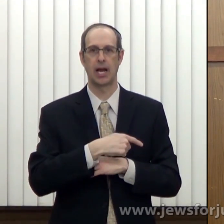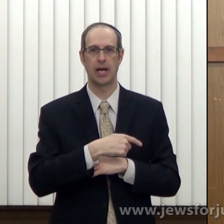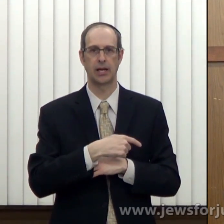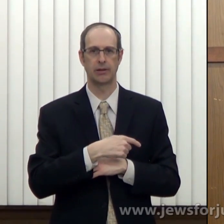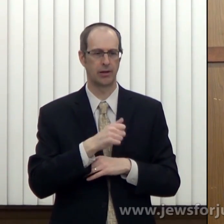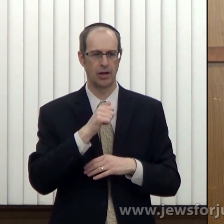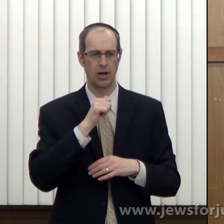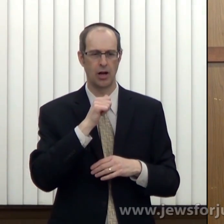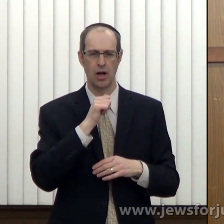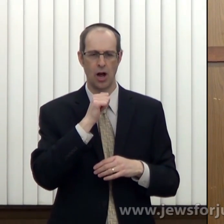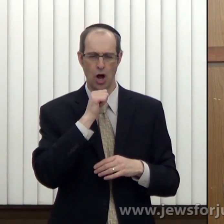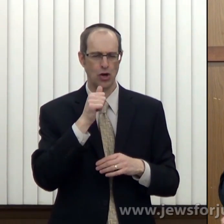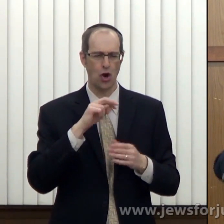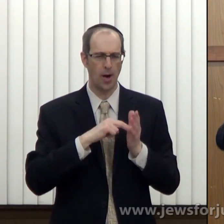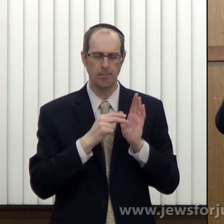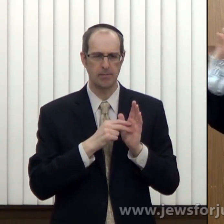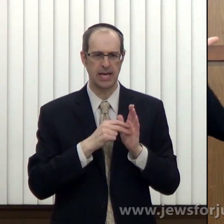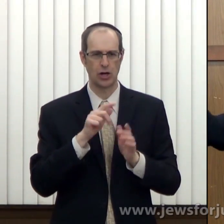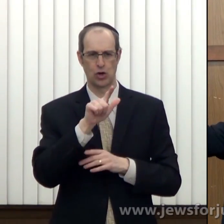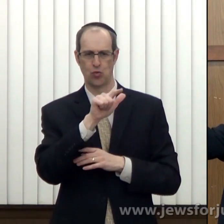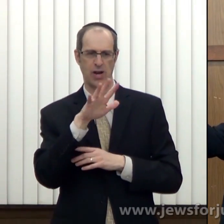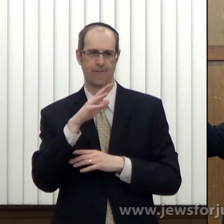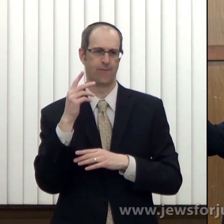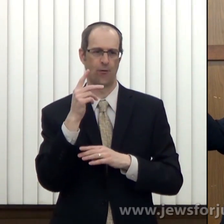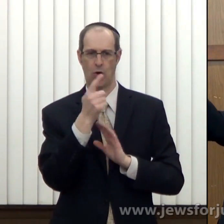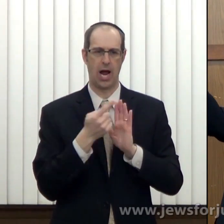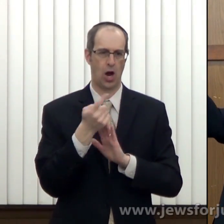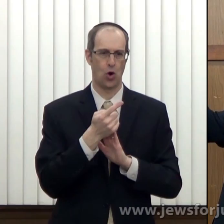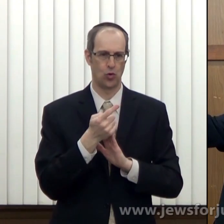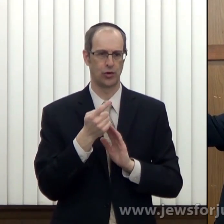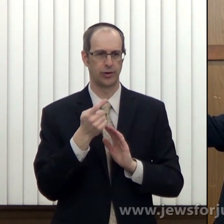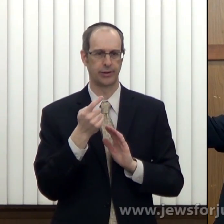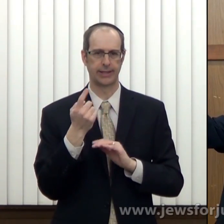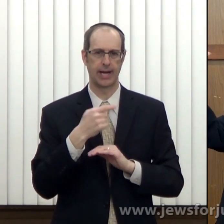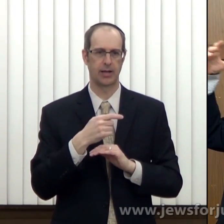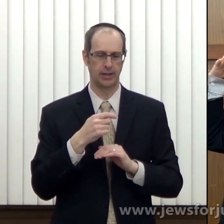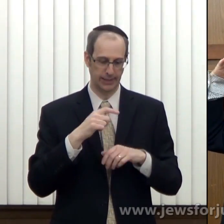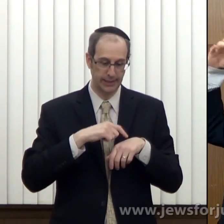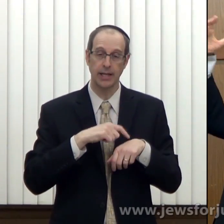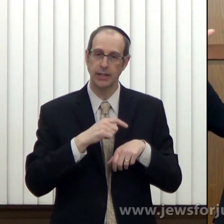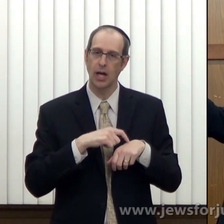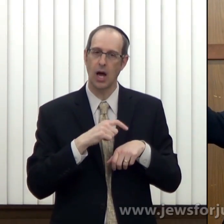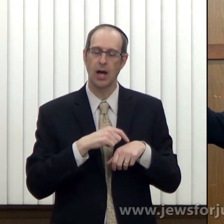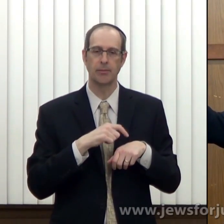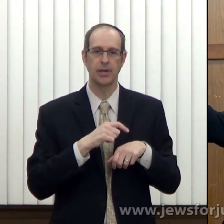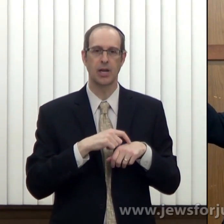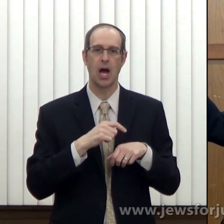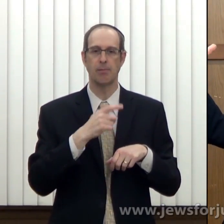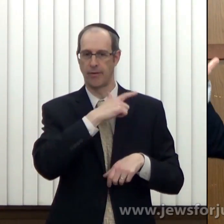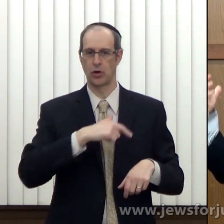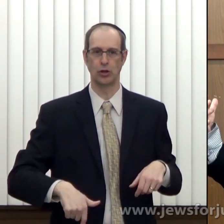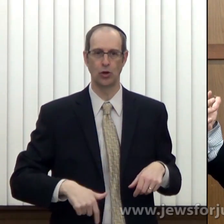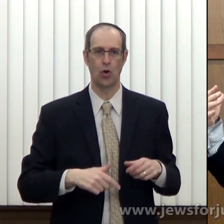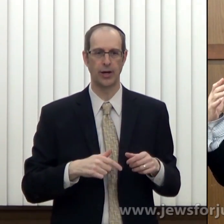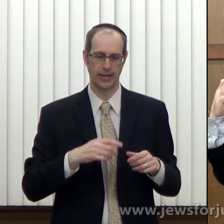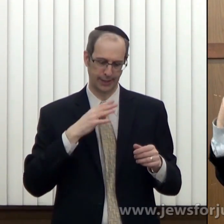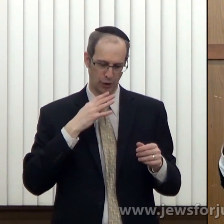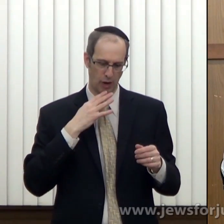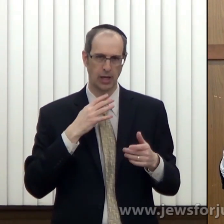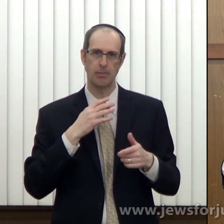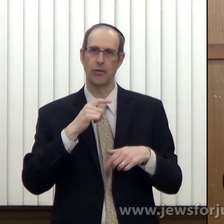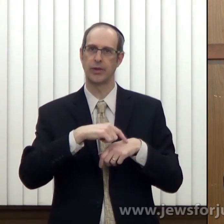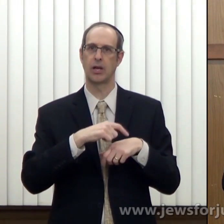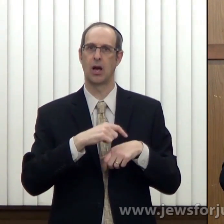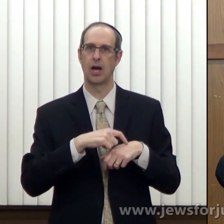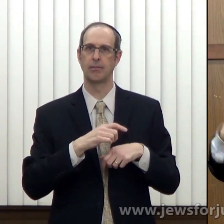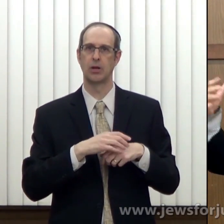doesn't mean a 24-hour day, it means this era, this time, when it'll be the time of the Lord, because it's talking about that